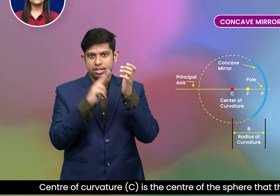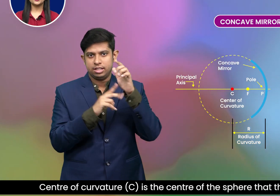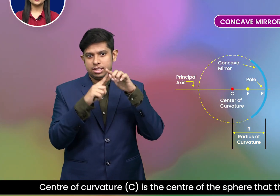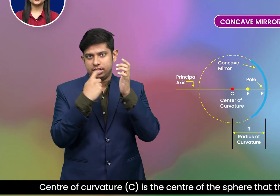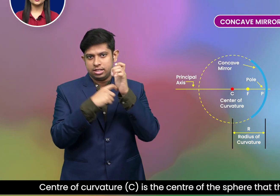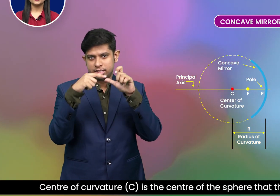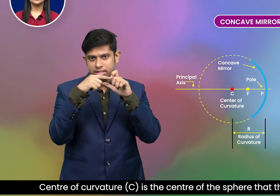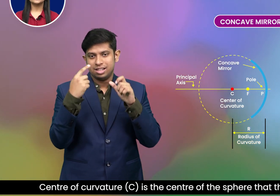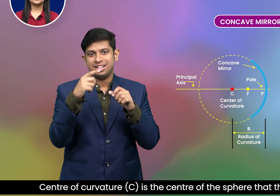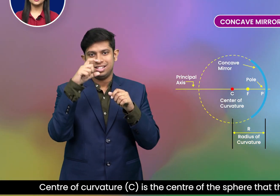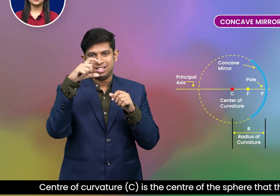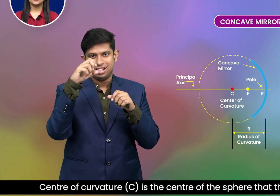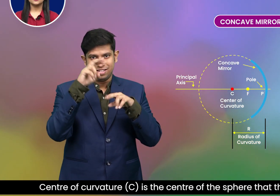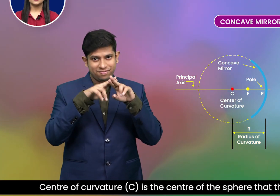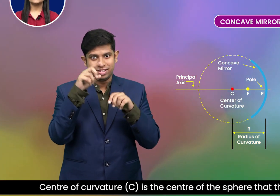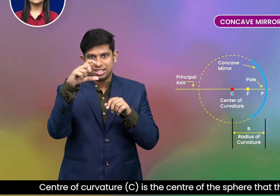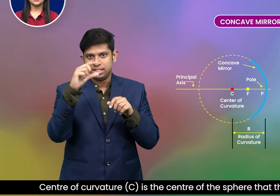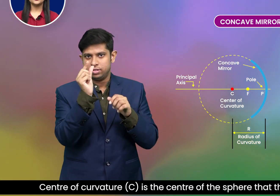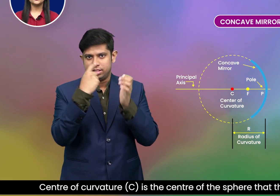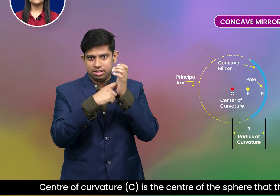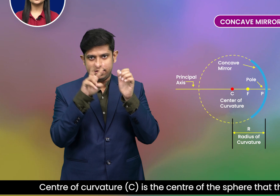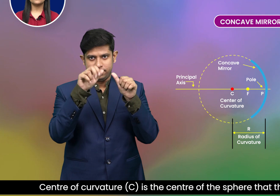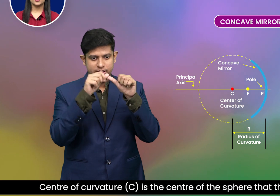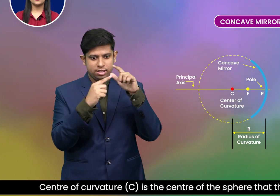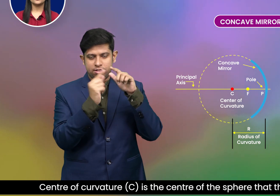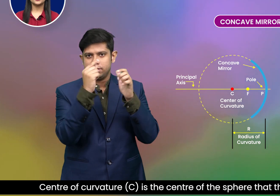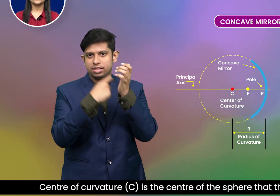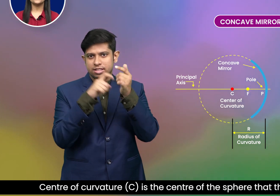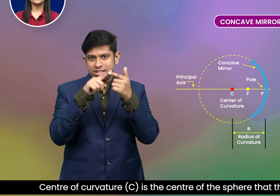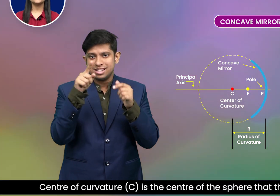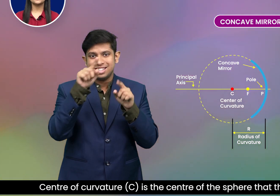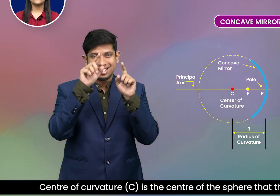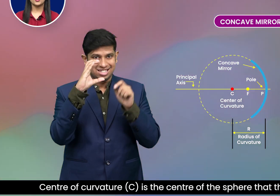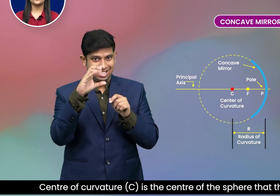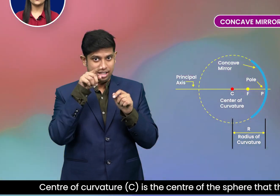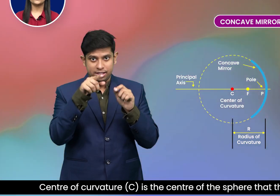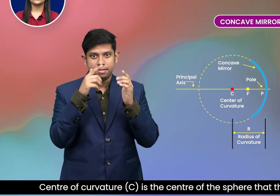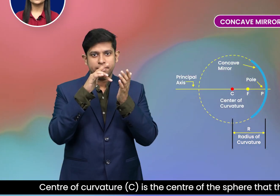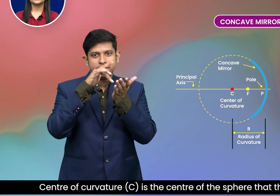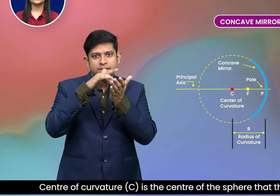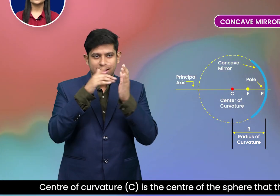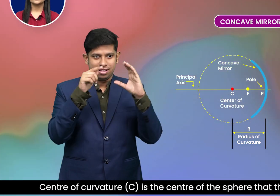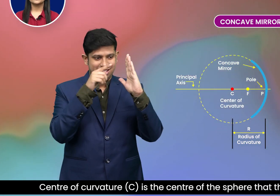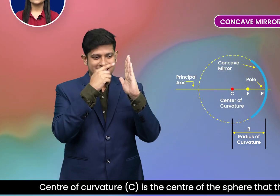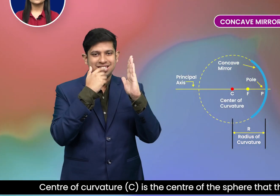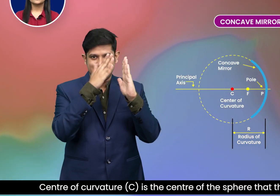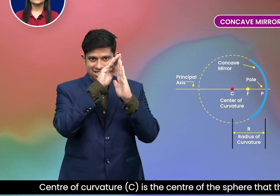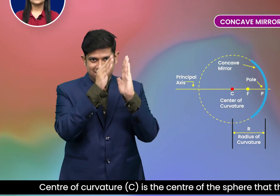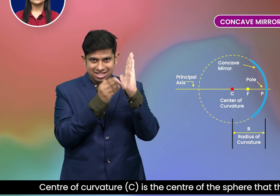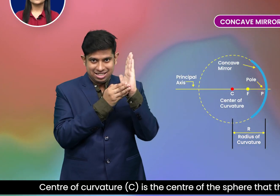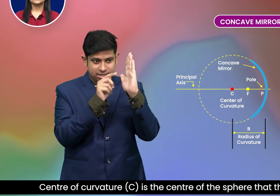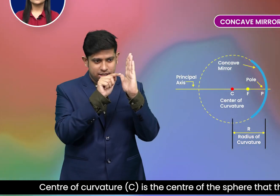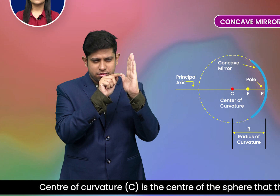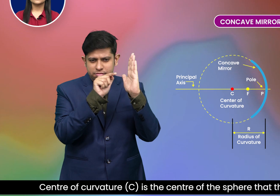Center of curvature. C is the center of the sphere that the mirror is a part of.